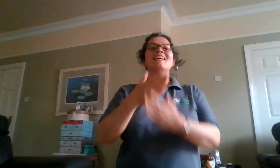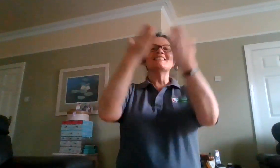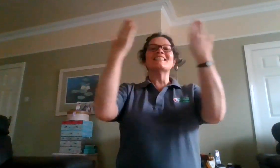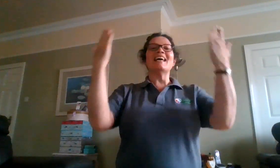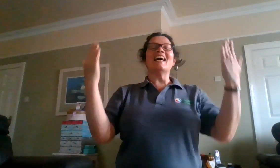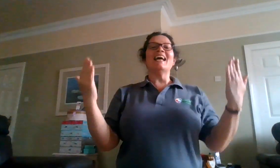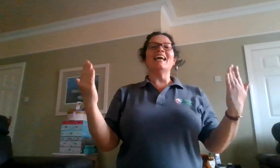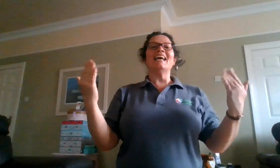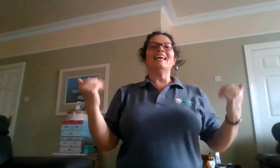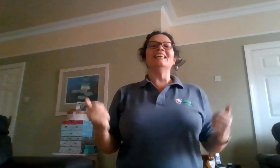day.